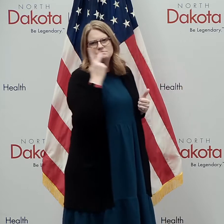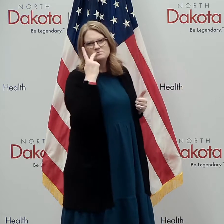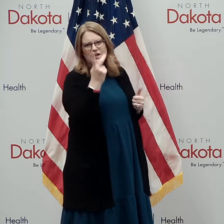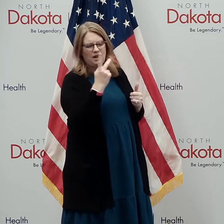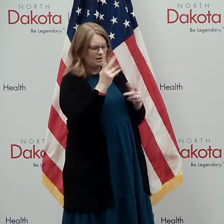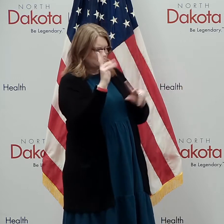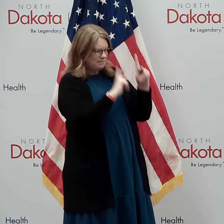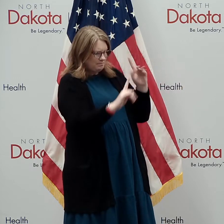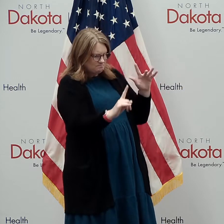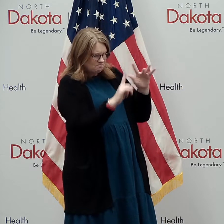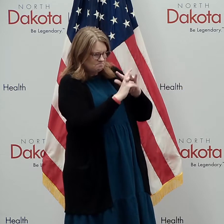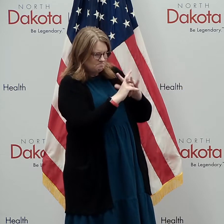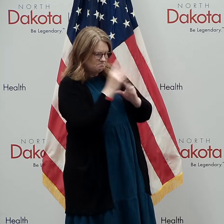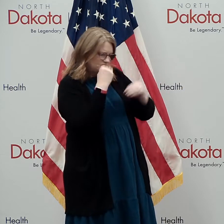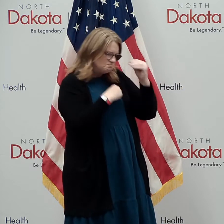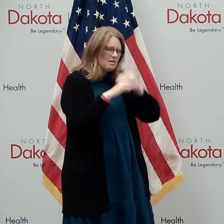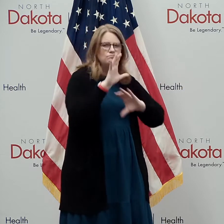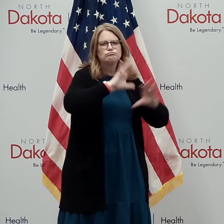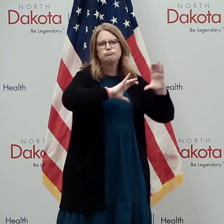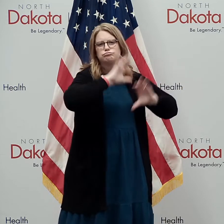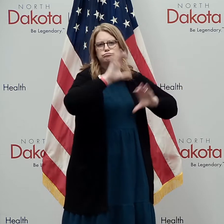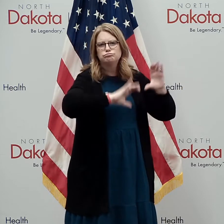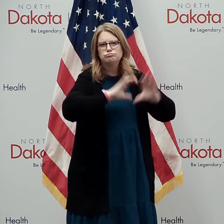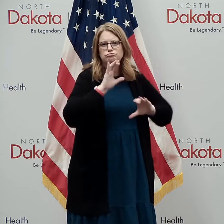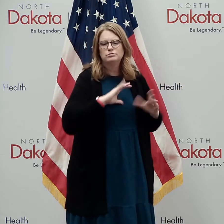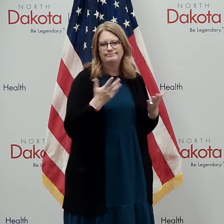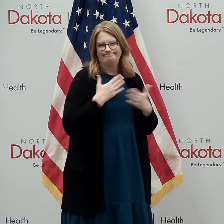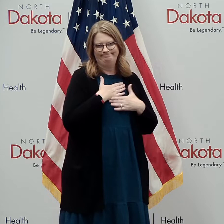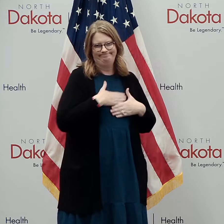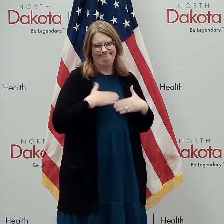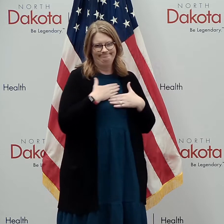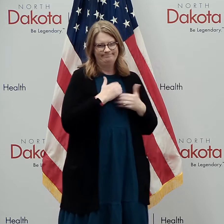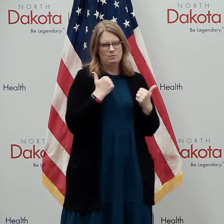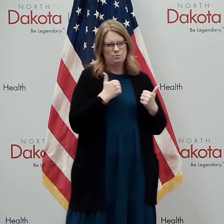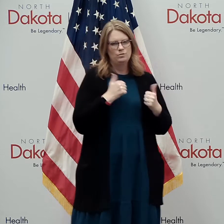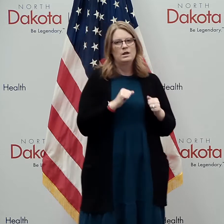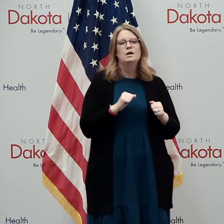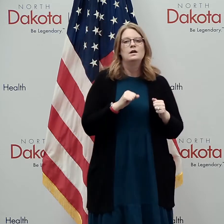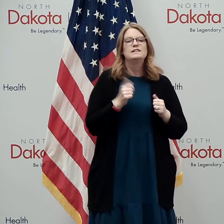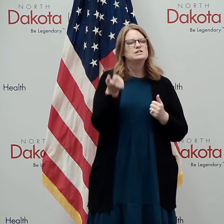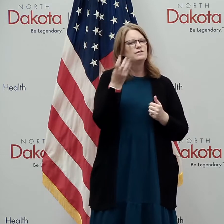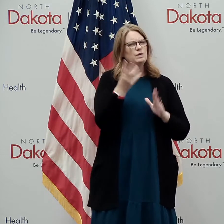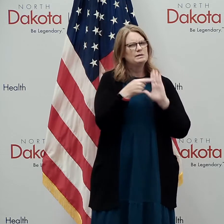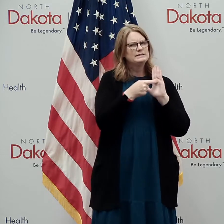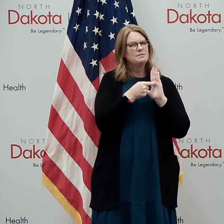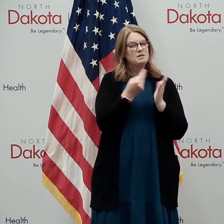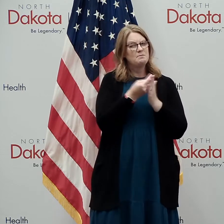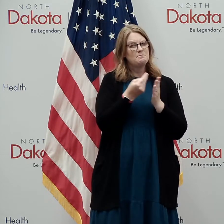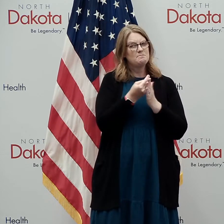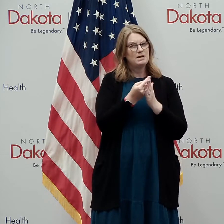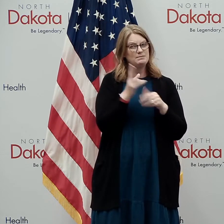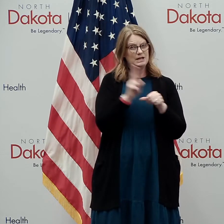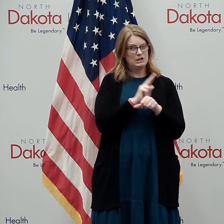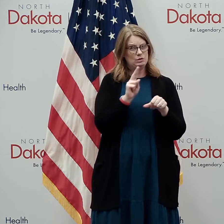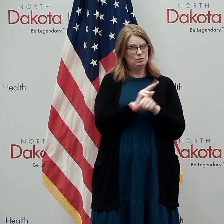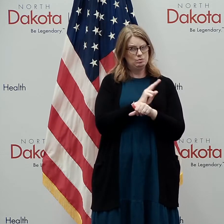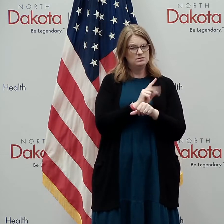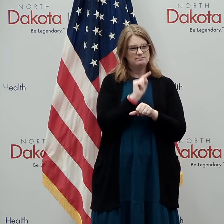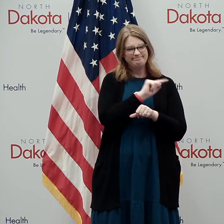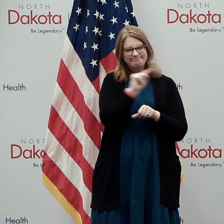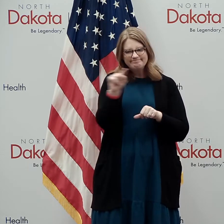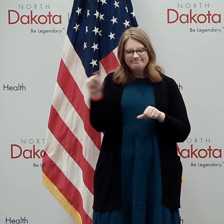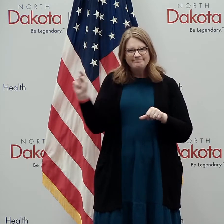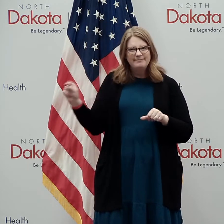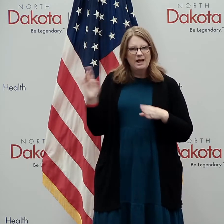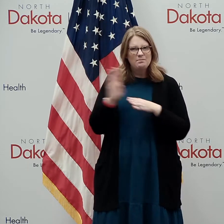staff. The energy customers bring is encouraging." These are just a few examples of how dollars are being allocated to businesses for